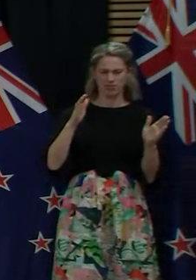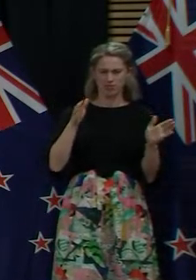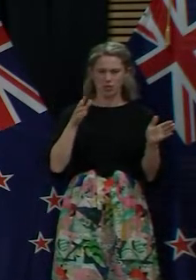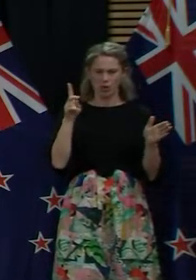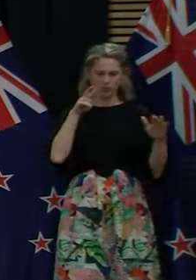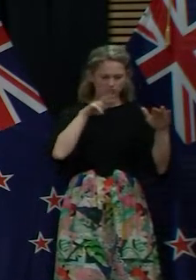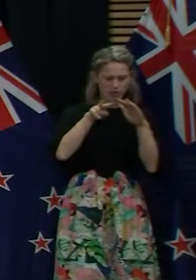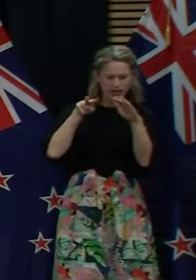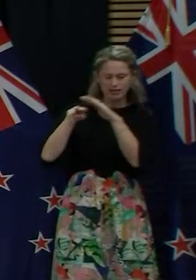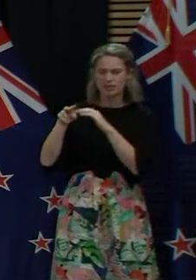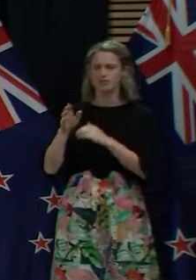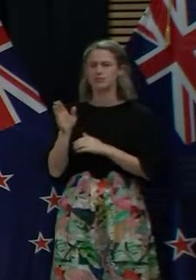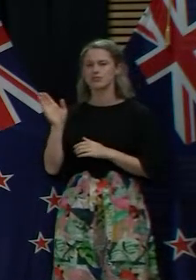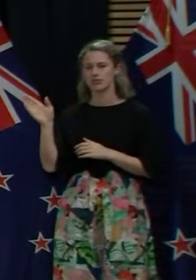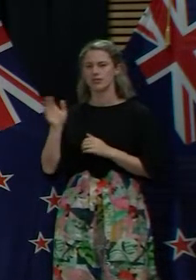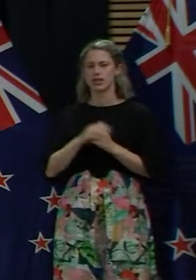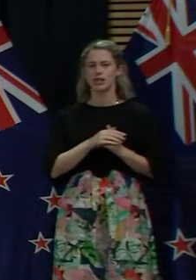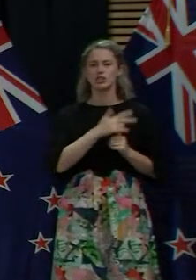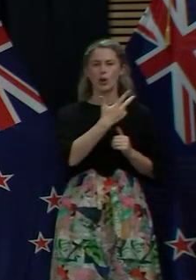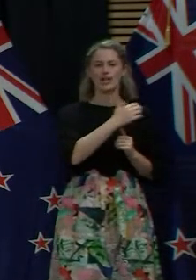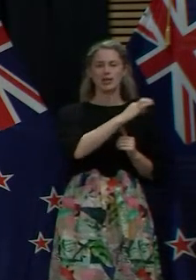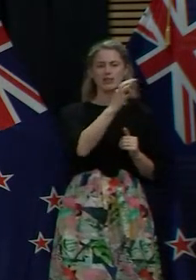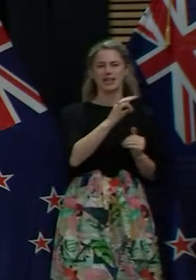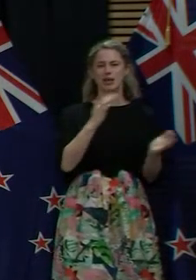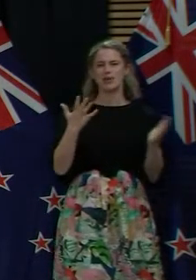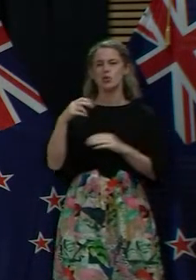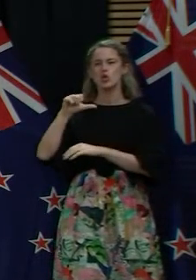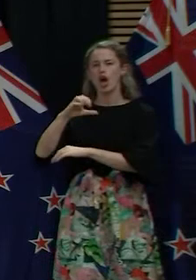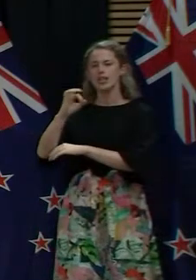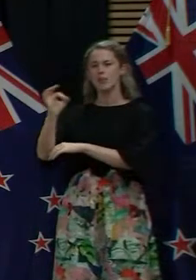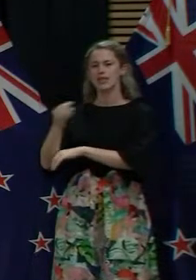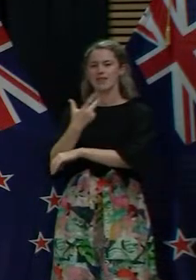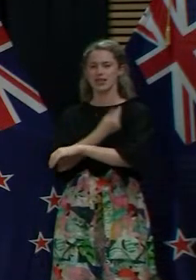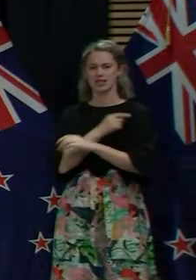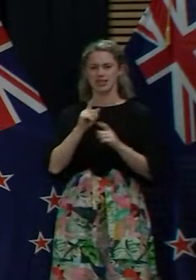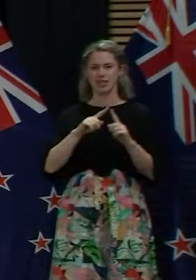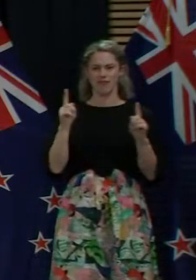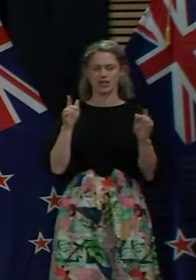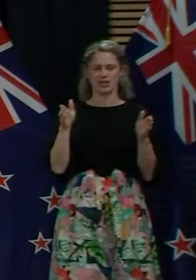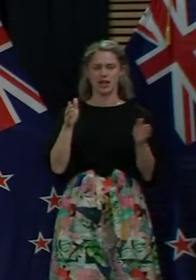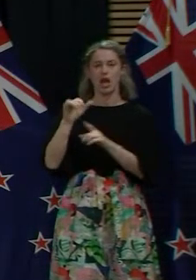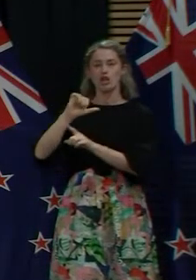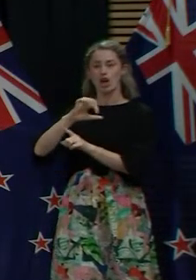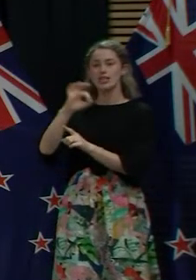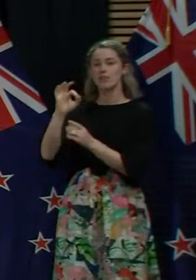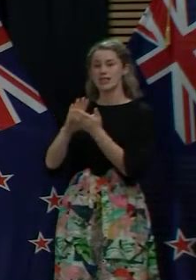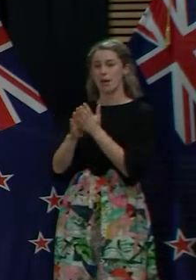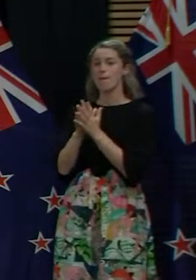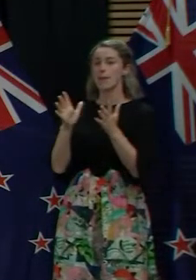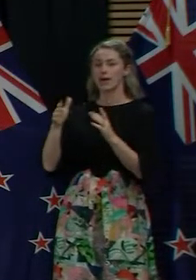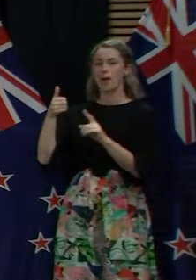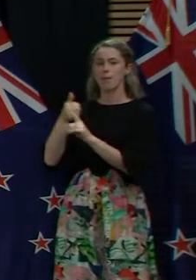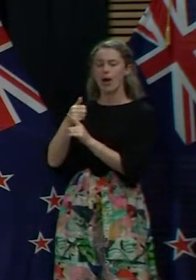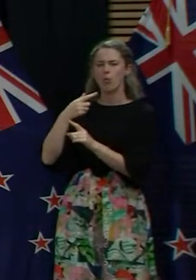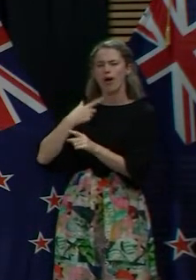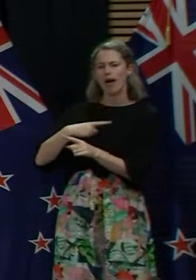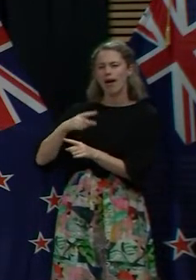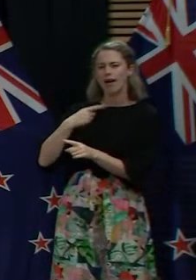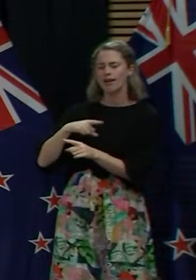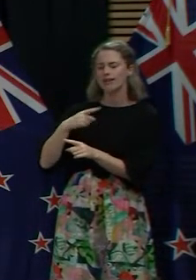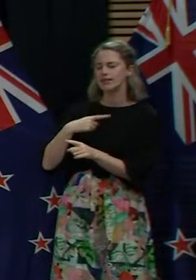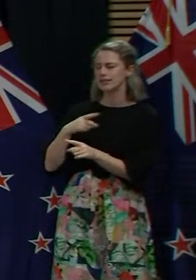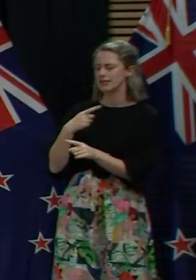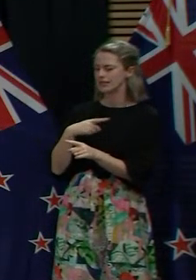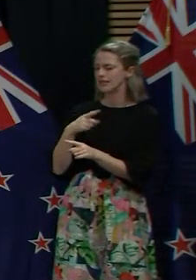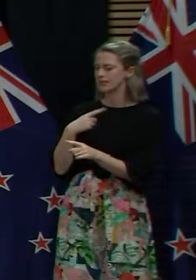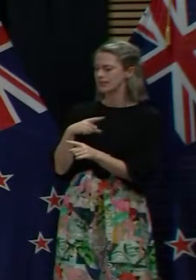just comment on that 80 versus 90%. And I think one of the big differences that 90% would make is just in